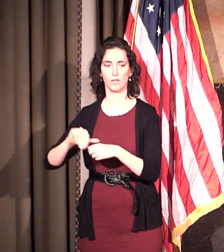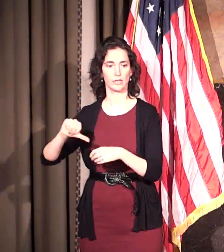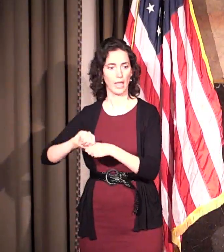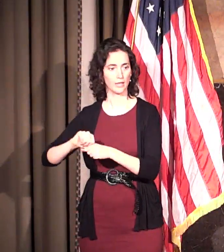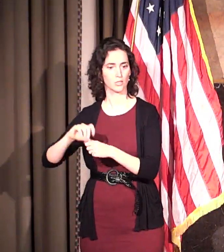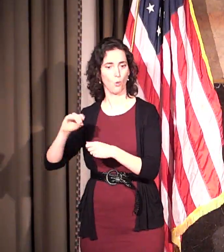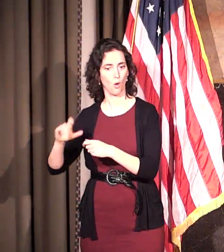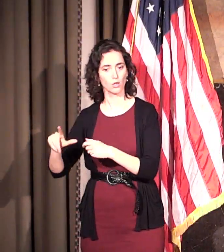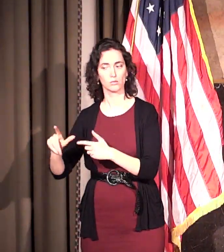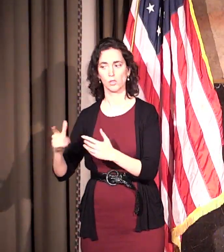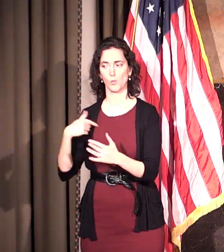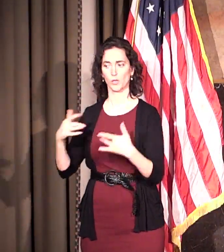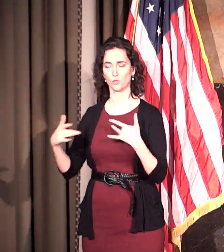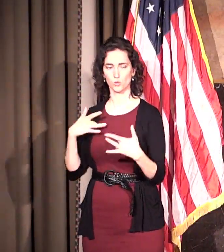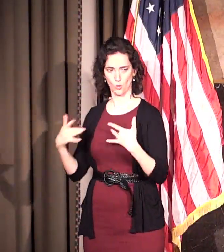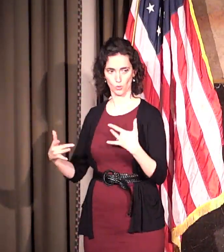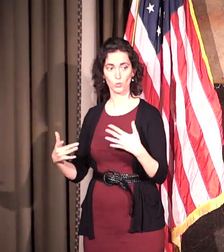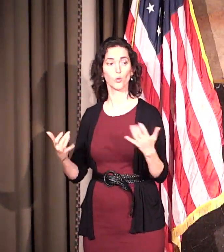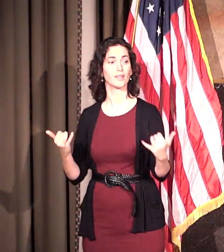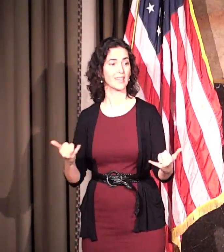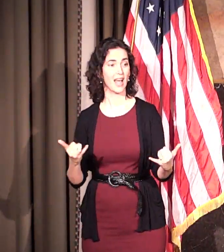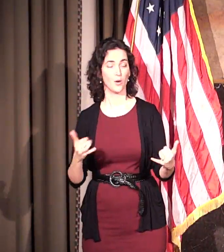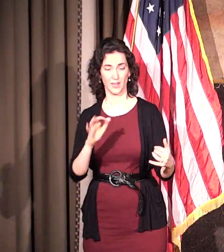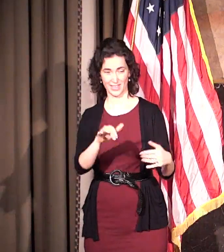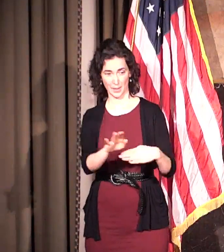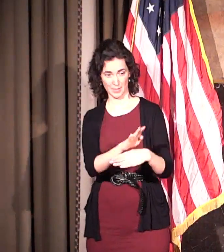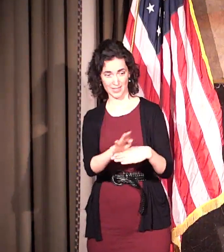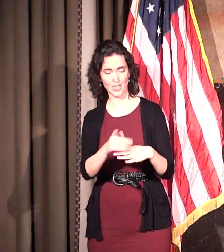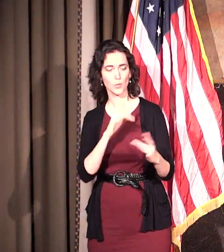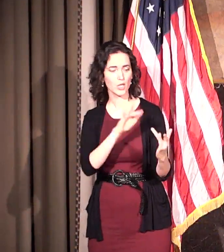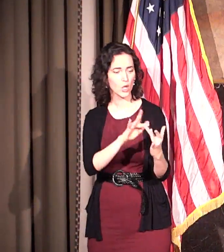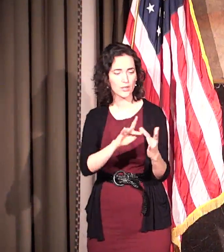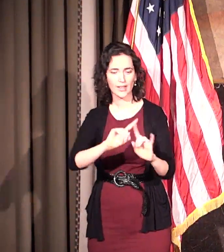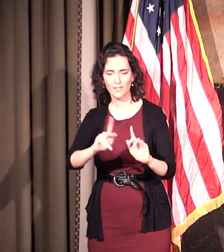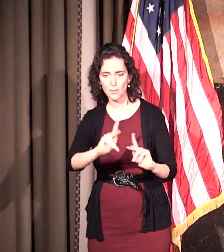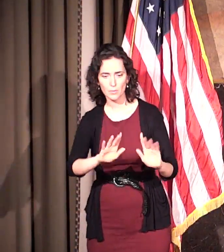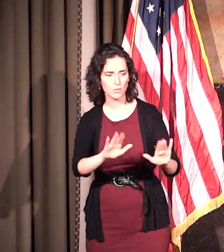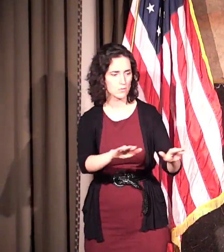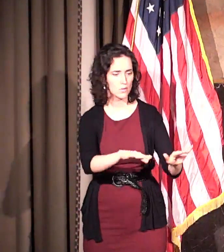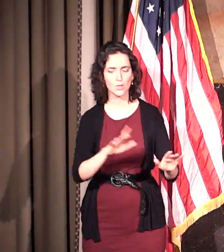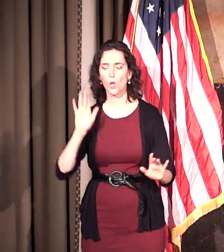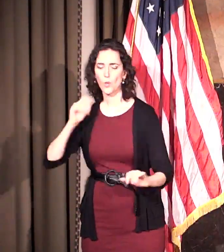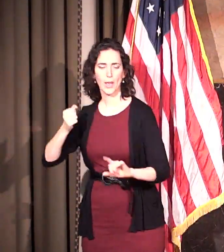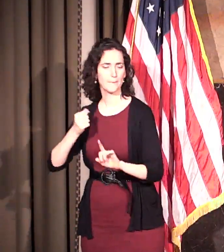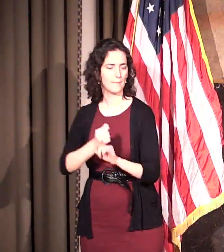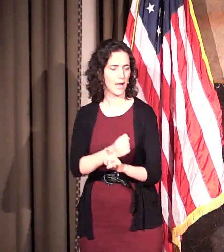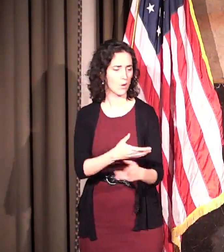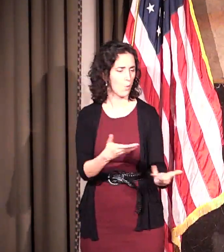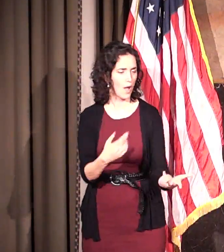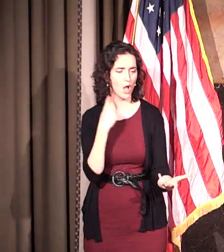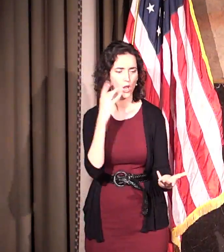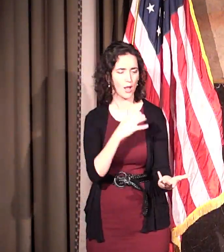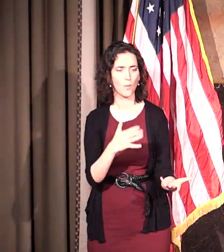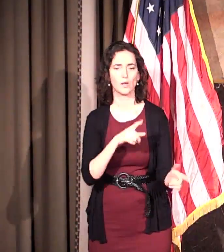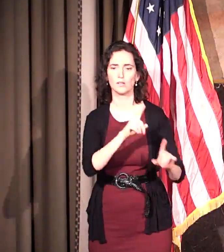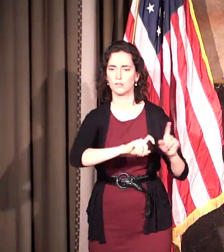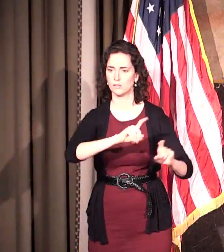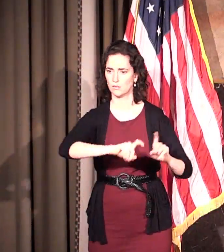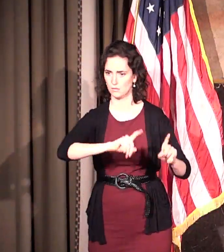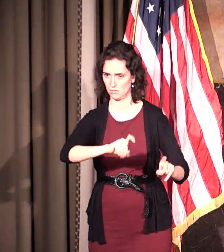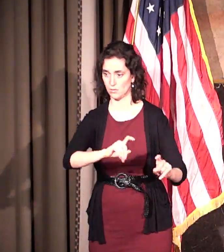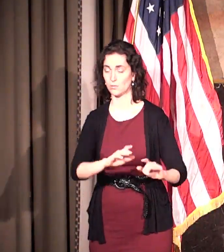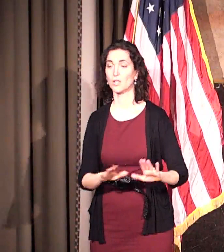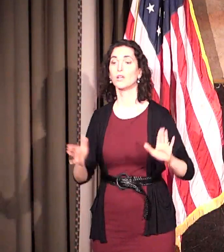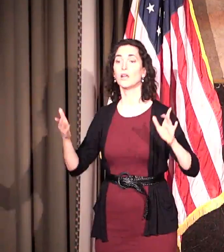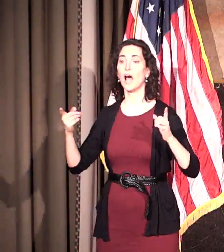to different folks in the industry right now to try to figure out what that impact would be. There are a number of leases